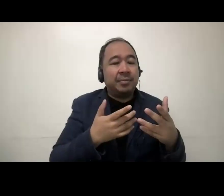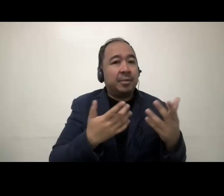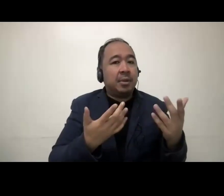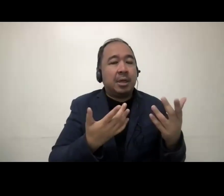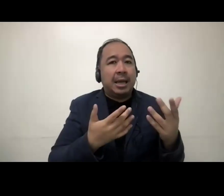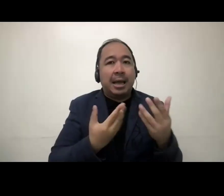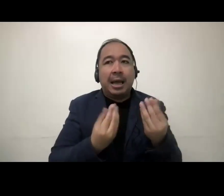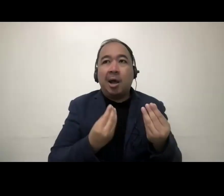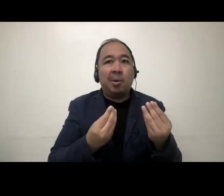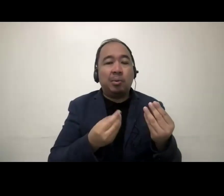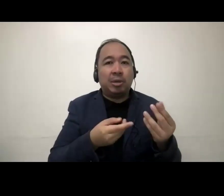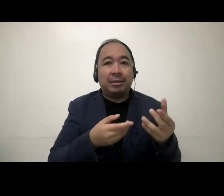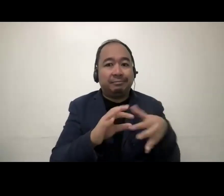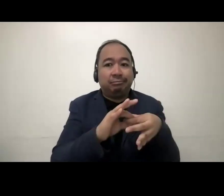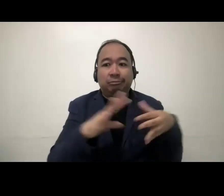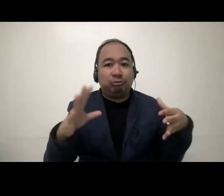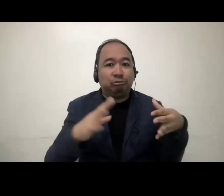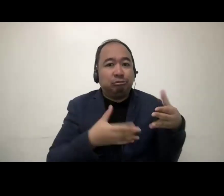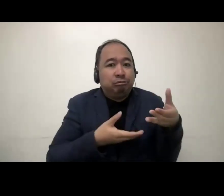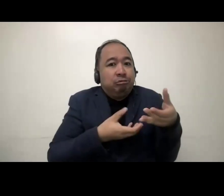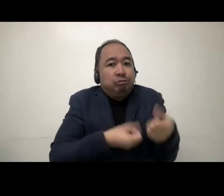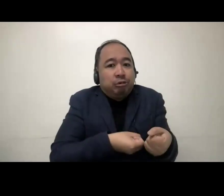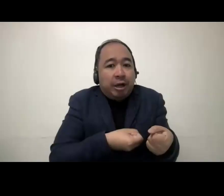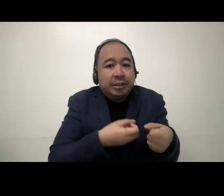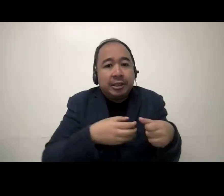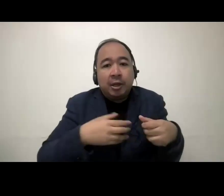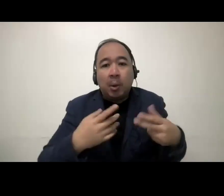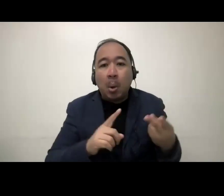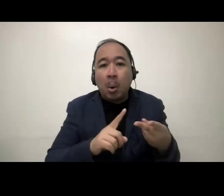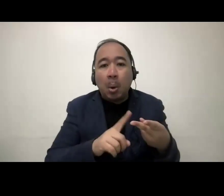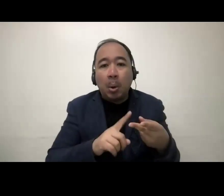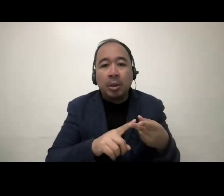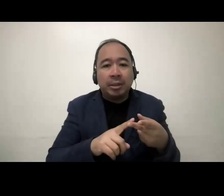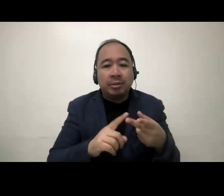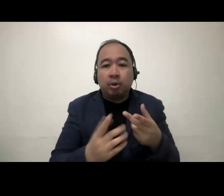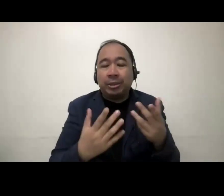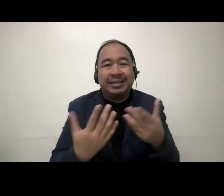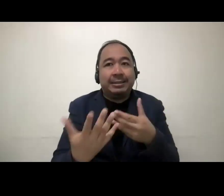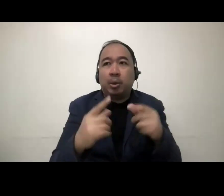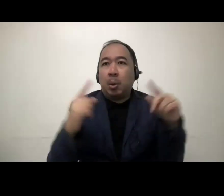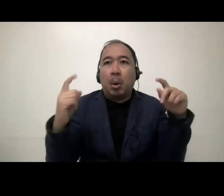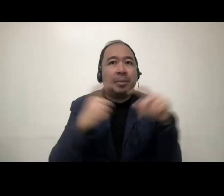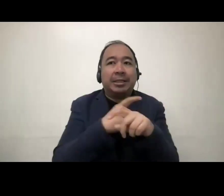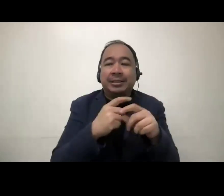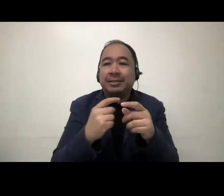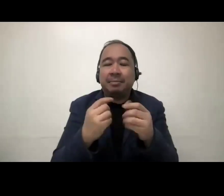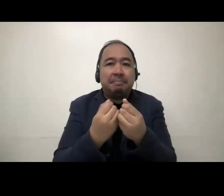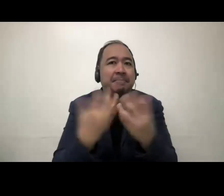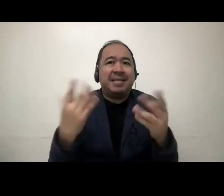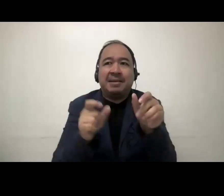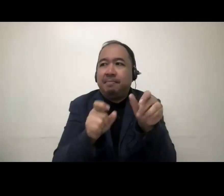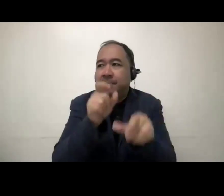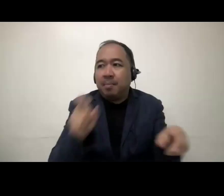we should be dealing with. And to my mind, if we expand the access provisions, we